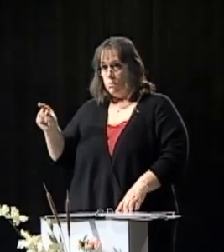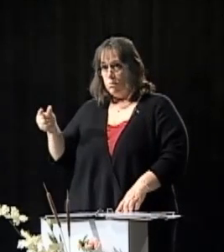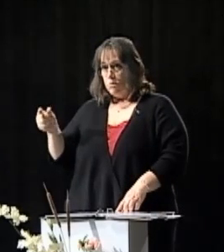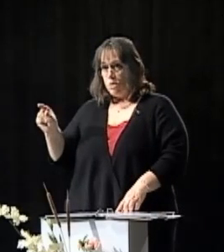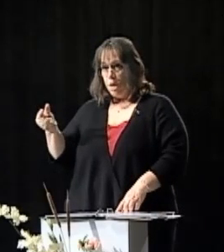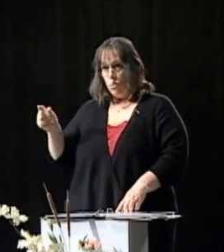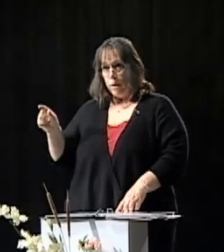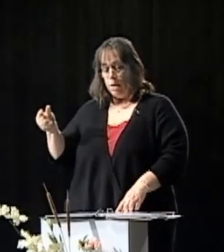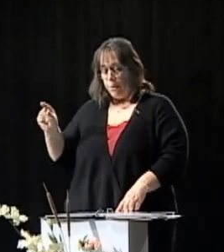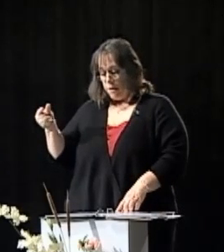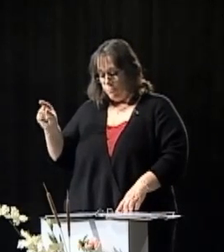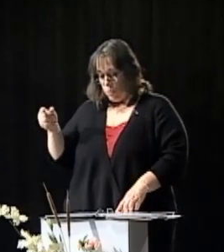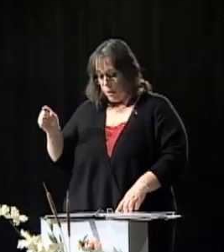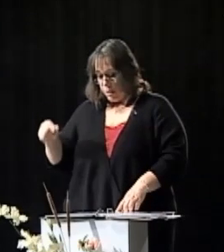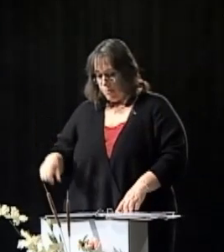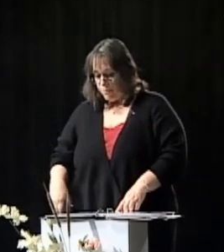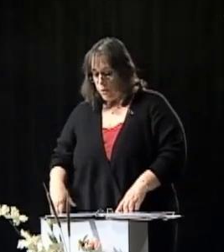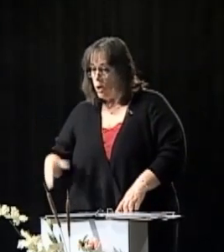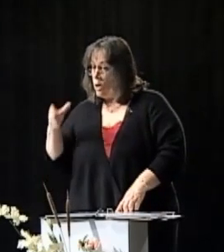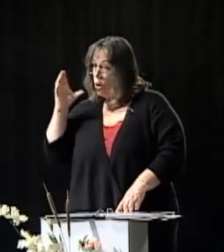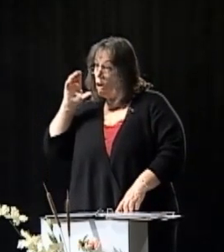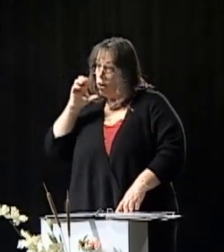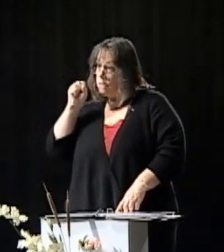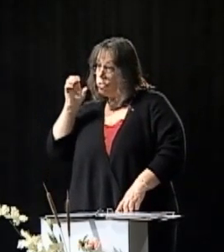and just kind of wiggle it back and forth. Orange.